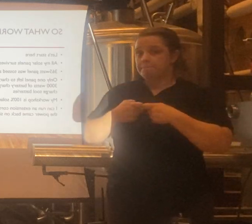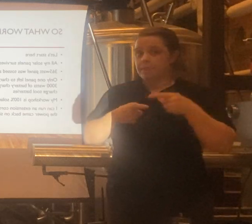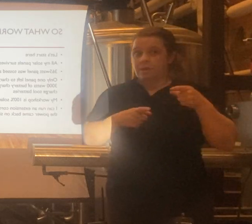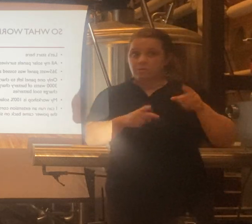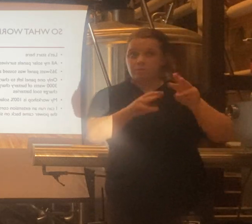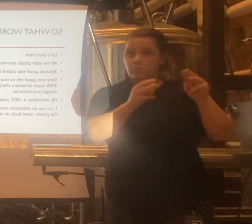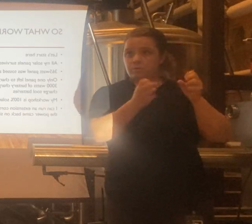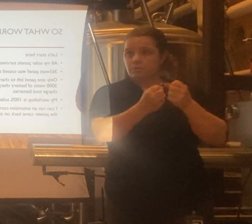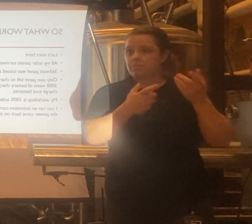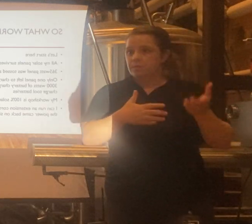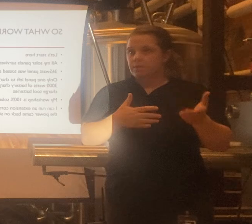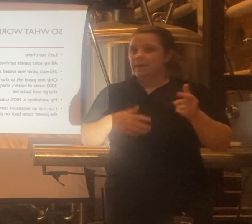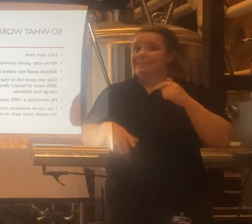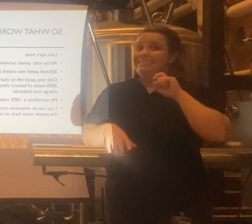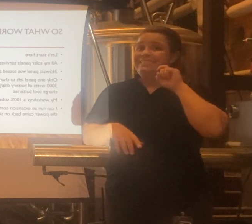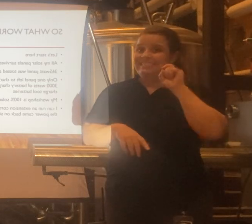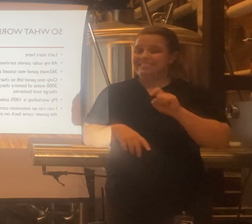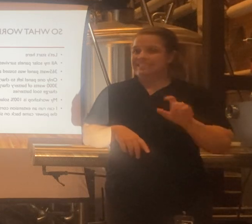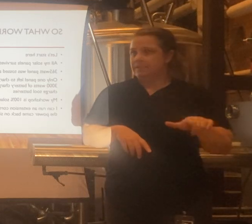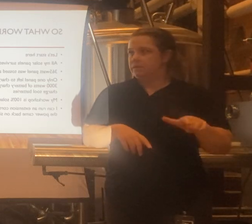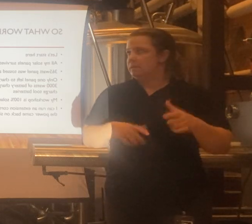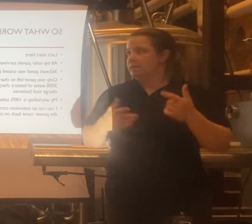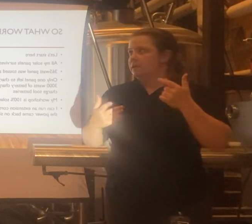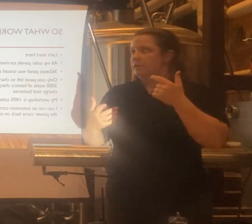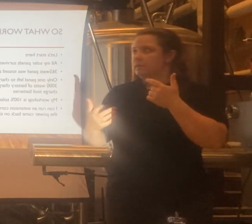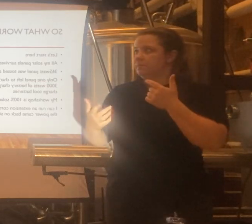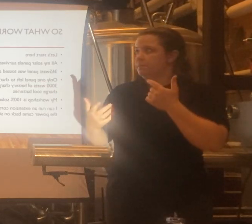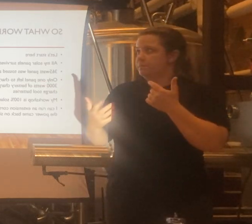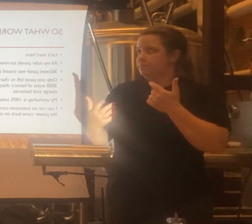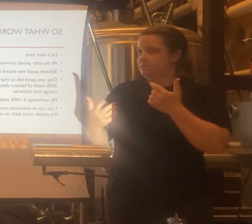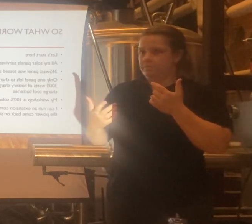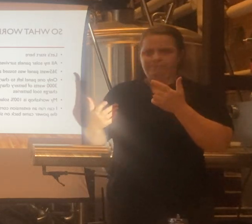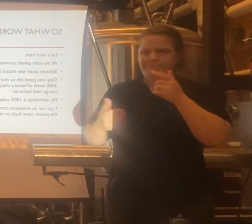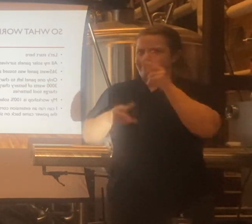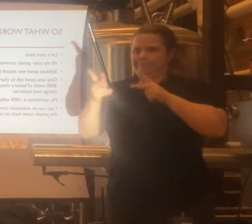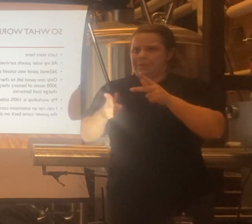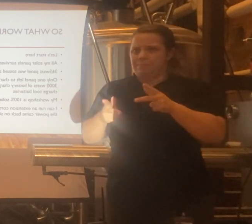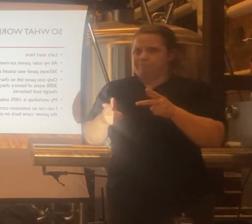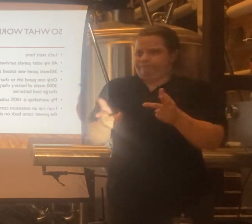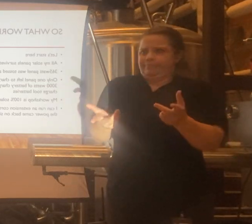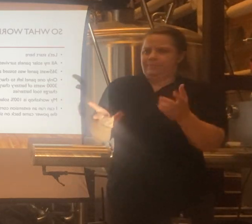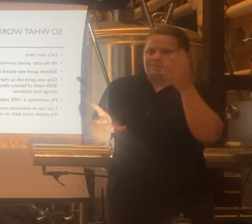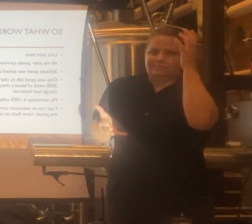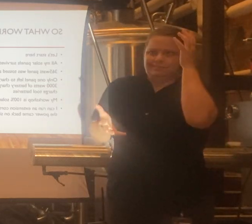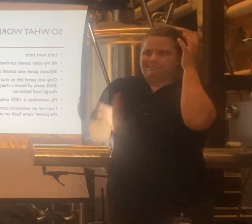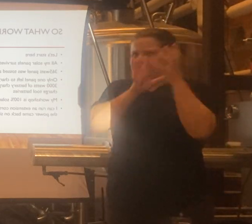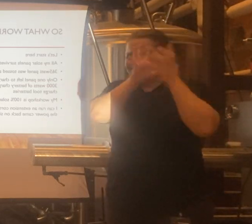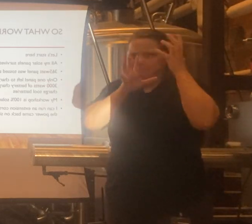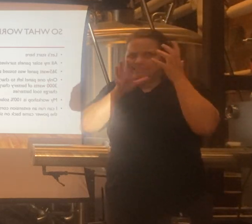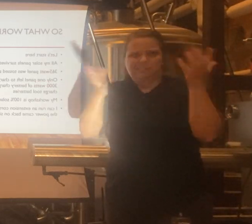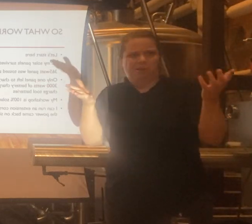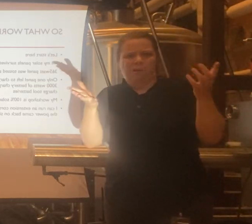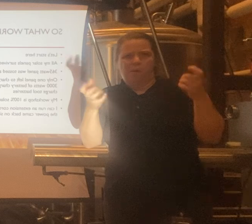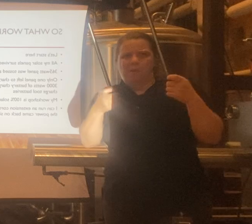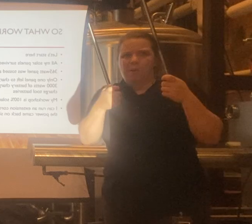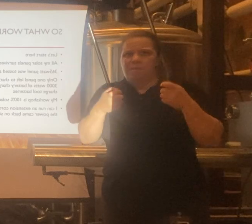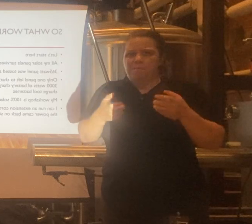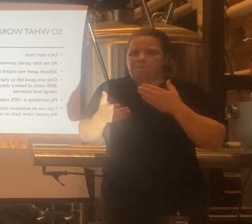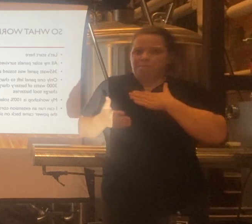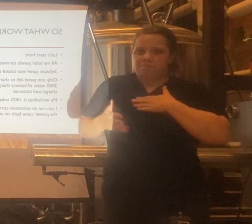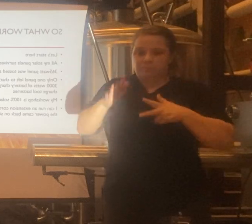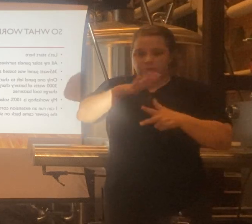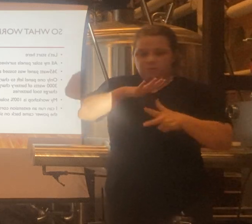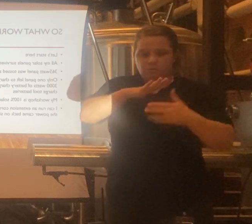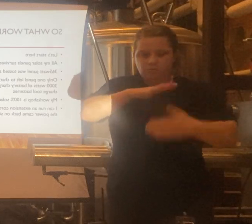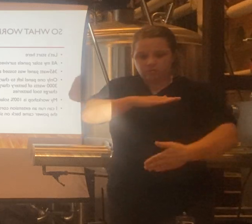Also confused the hell out of my neighbors how my lights went on and my garage opened, and everybody's like, there's no power. They forgot I had batteries with my solar. Because most people that have